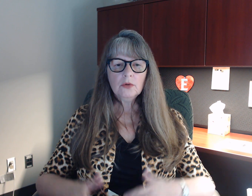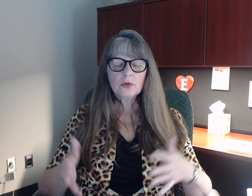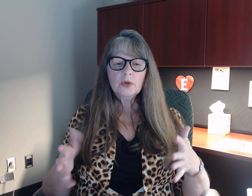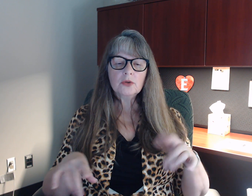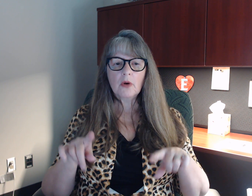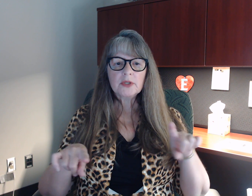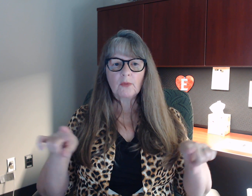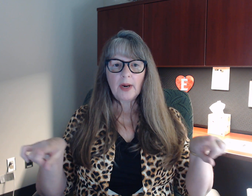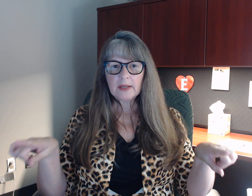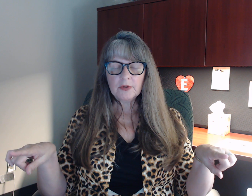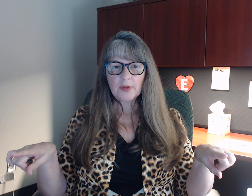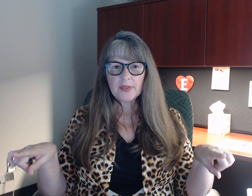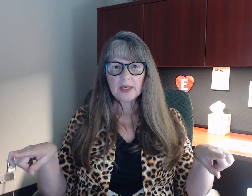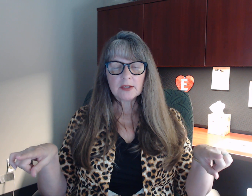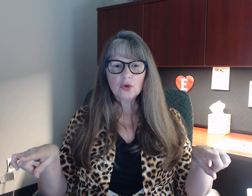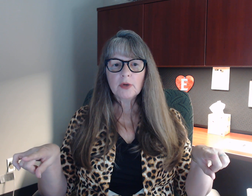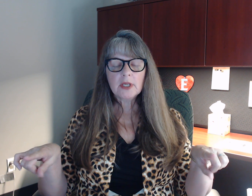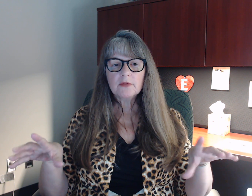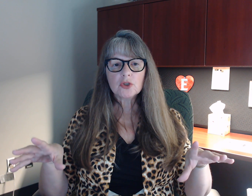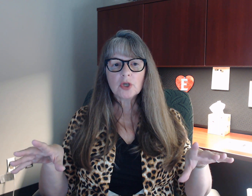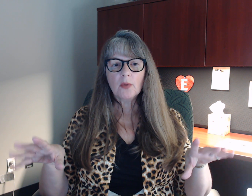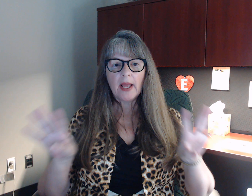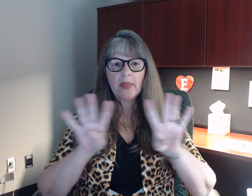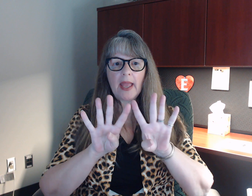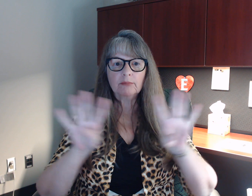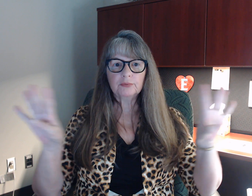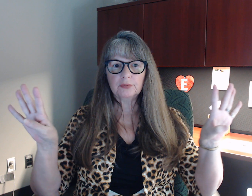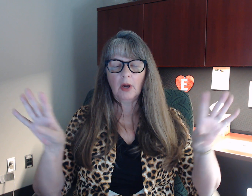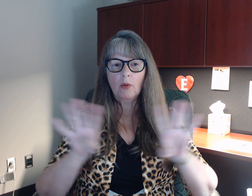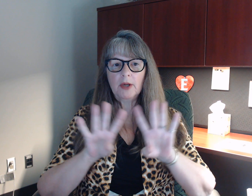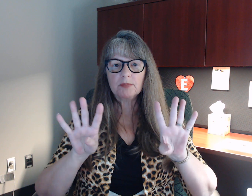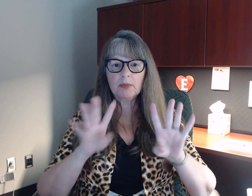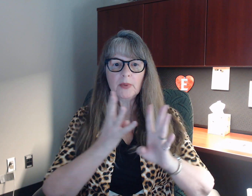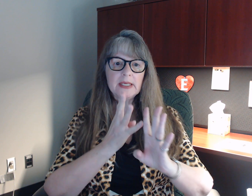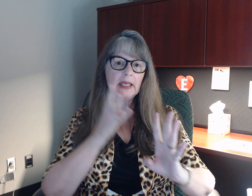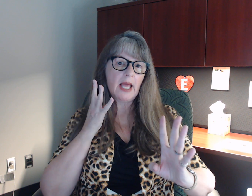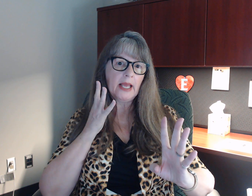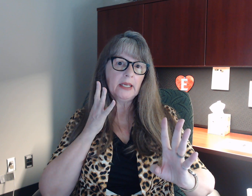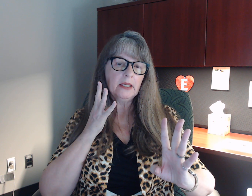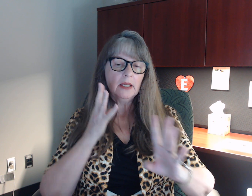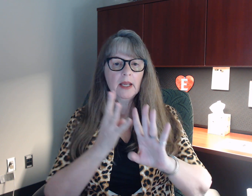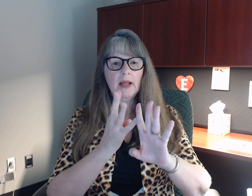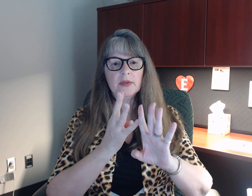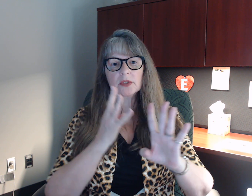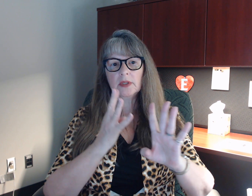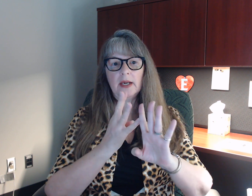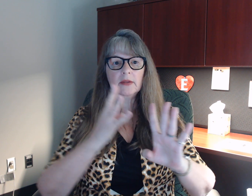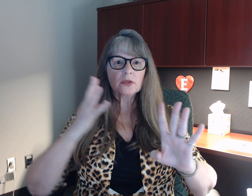you can do all these variety of different things, and you can even show it how they have a whole bunch. Remember we did a line, and this is a line, and this is really